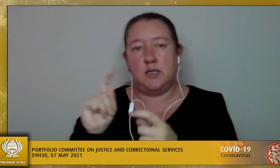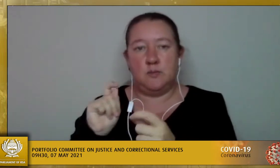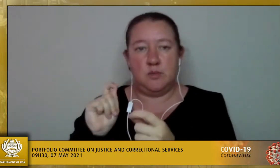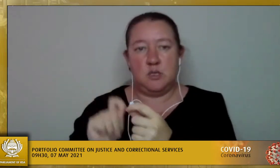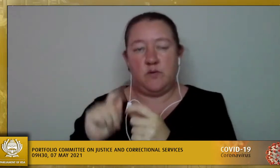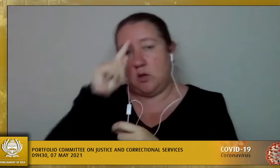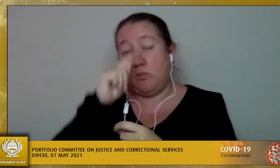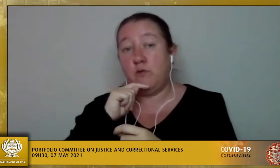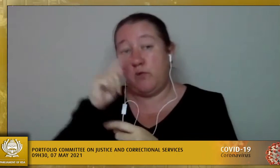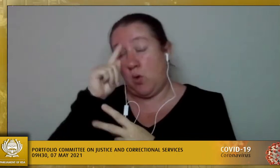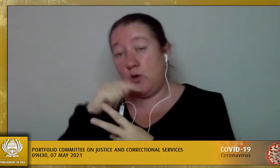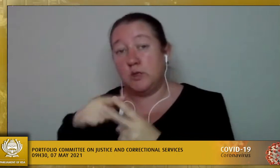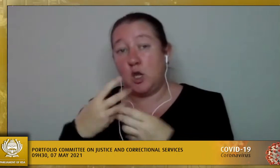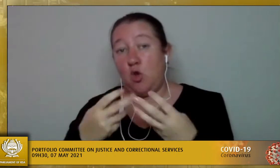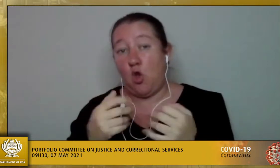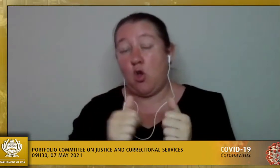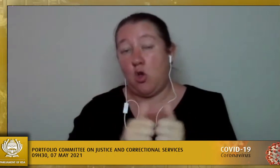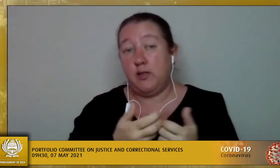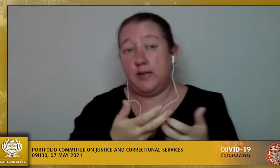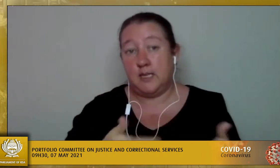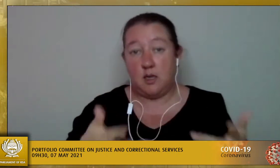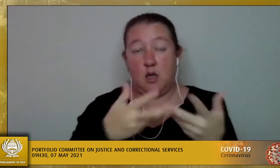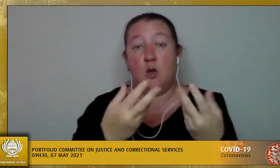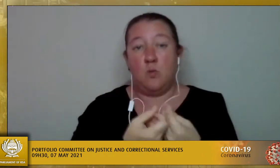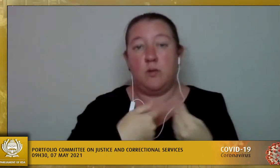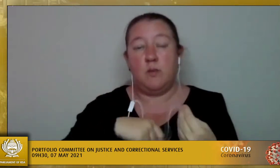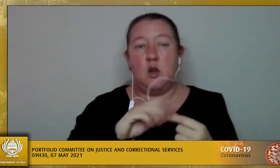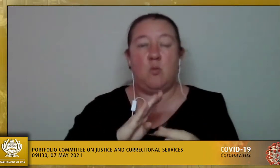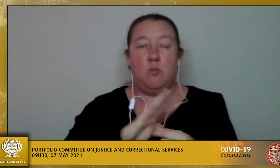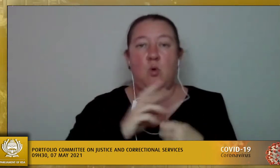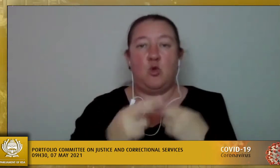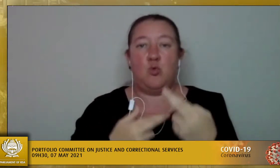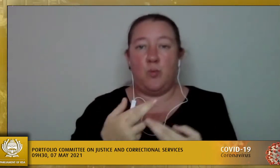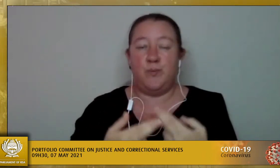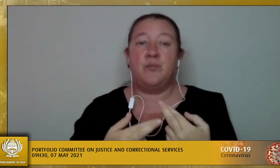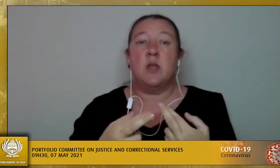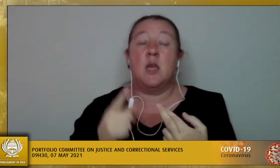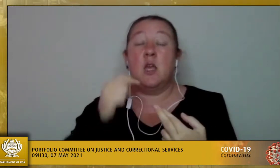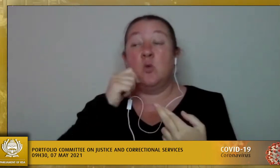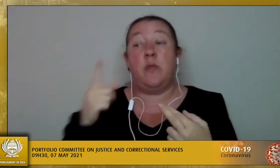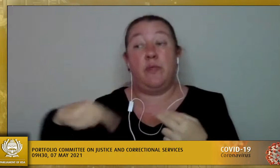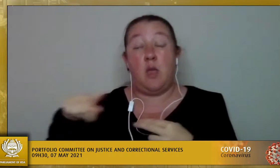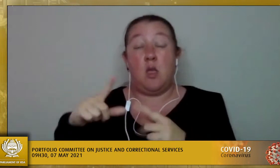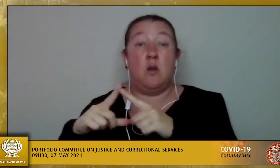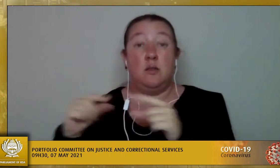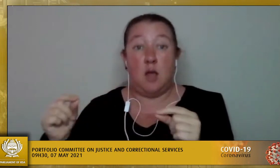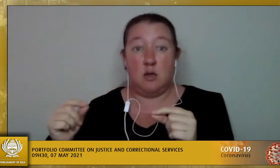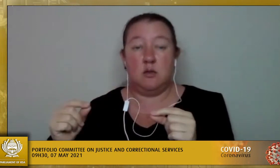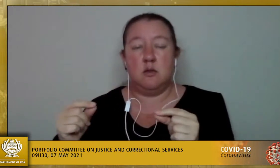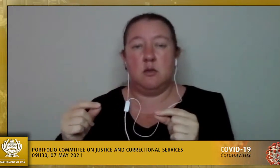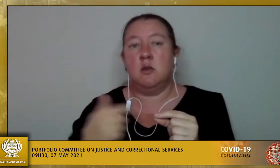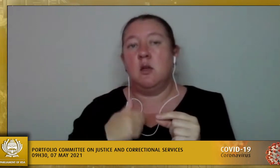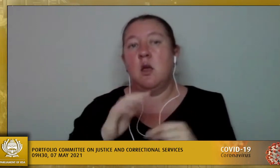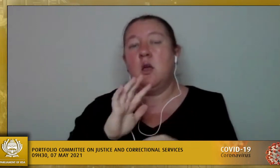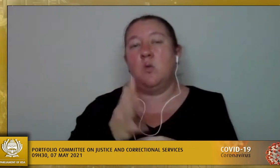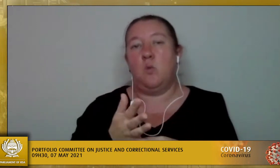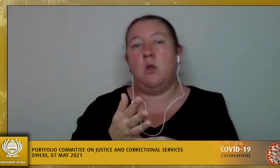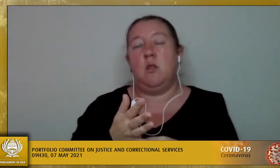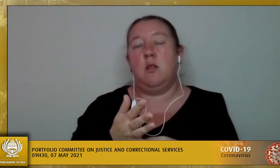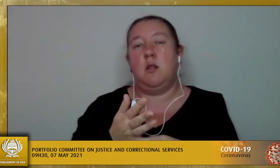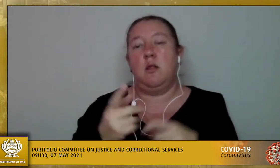portfolios and colleagues that are here with me in our boardroom and then when they are done um I will